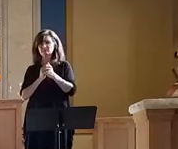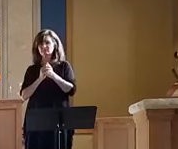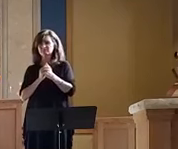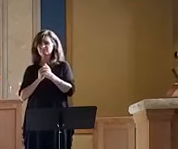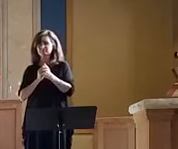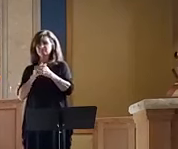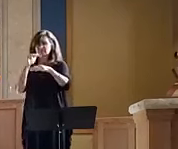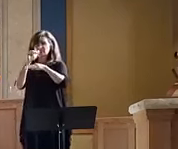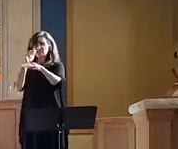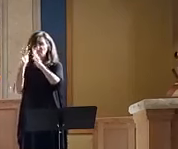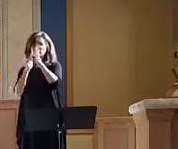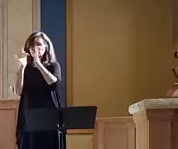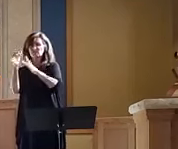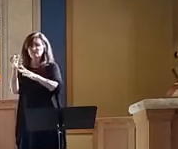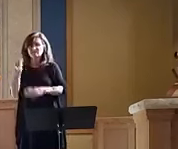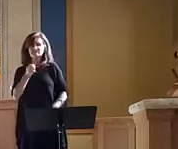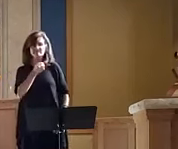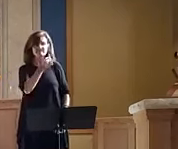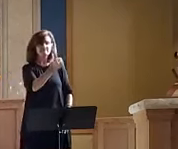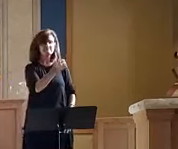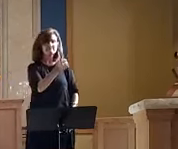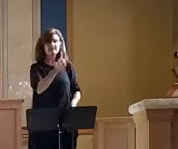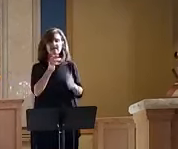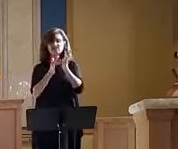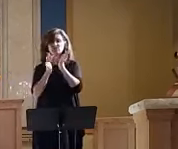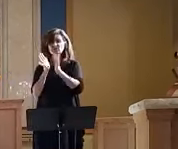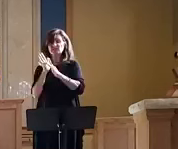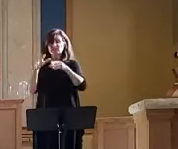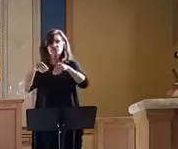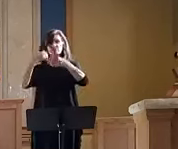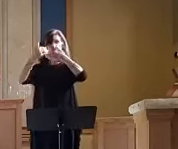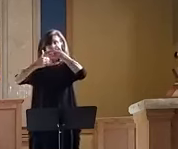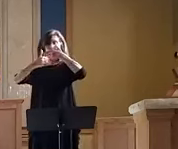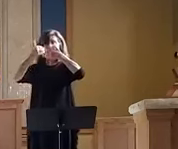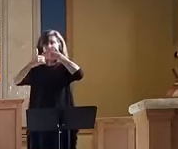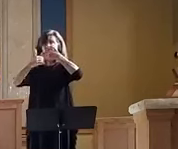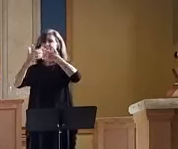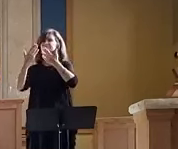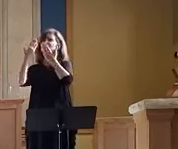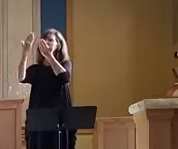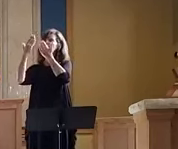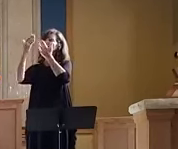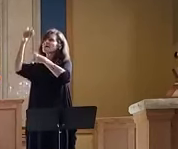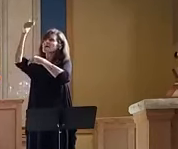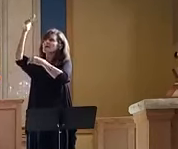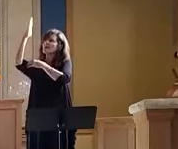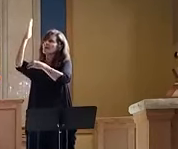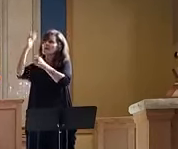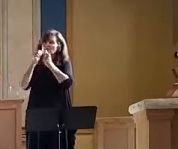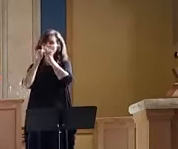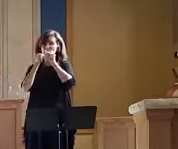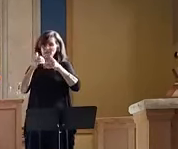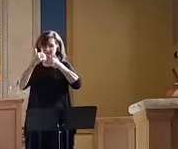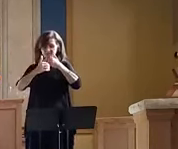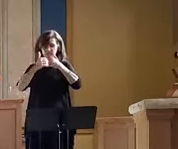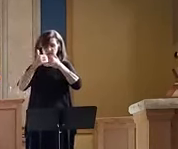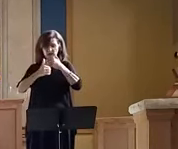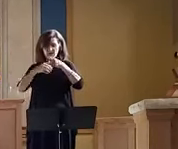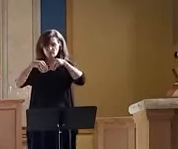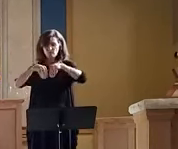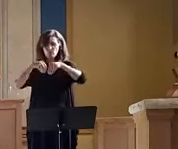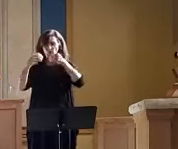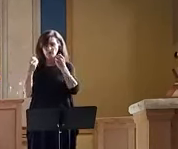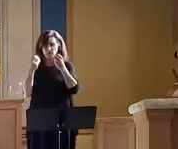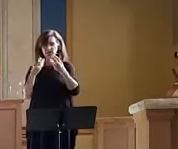For on the night he was betrayed, he himself took bread, and giving you thanks, he said the blessing, broke the